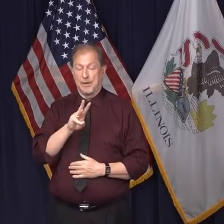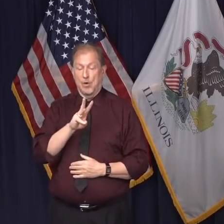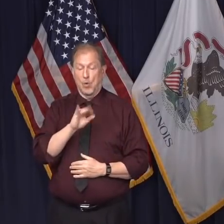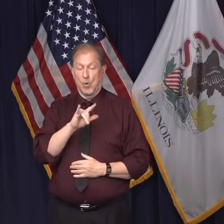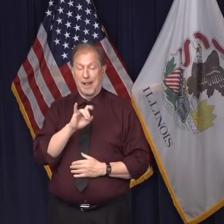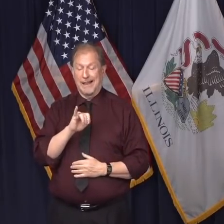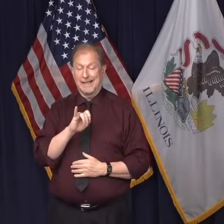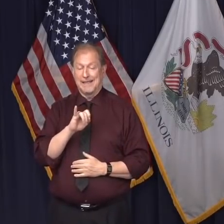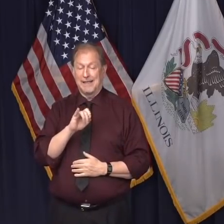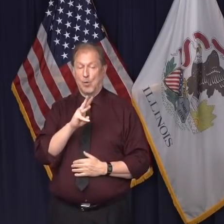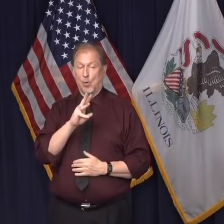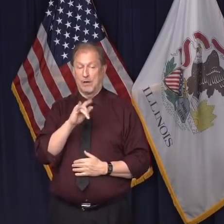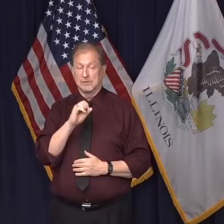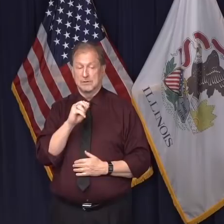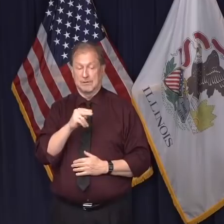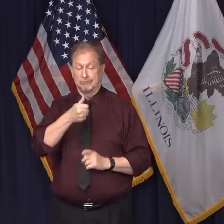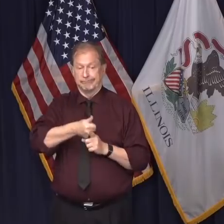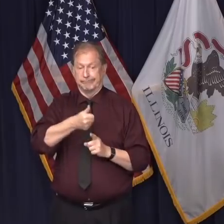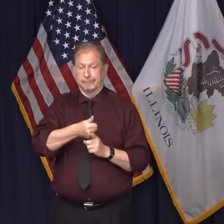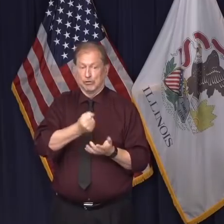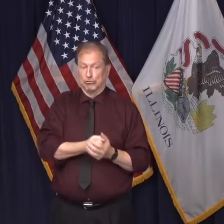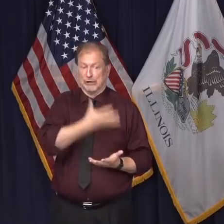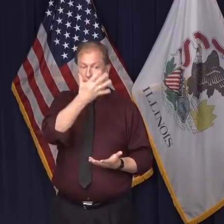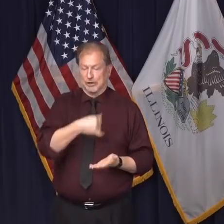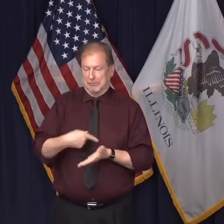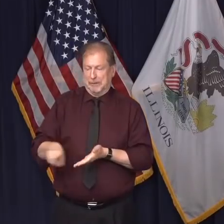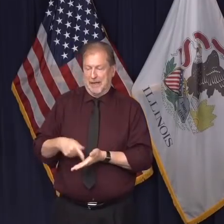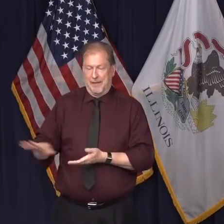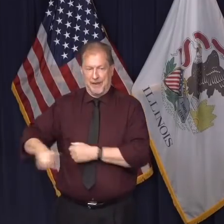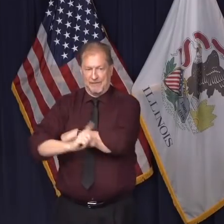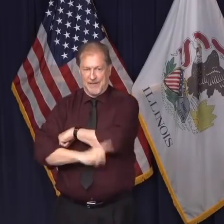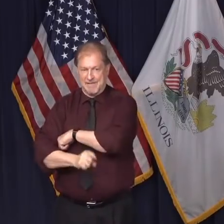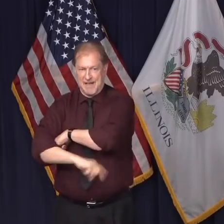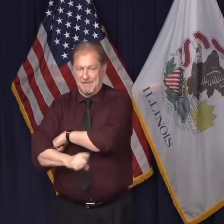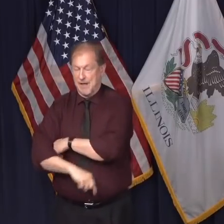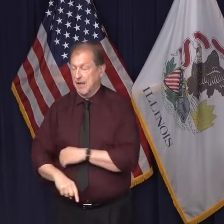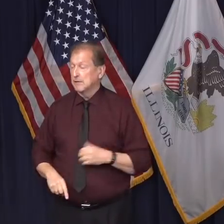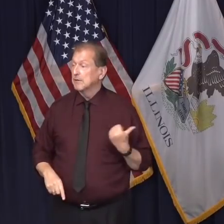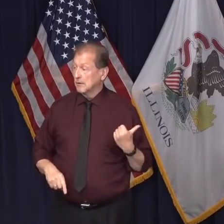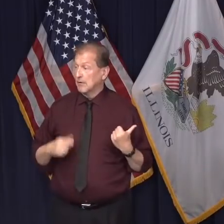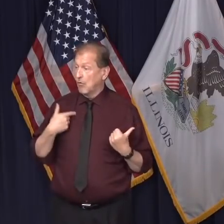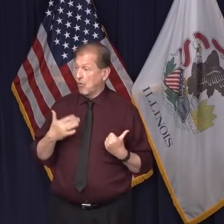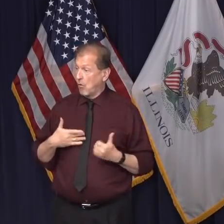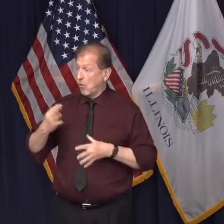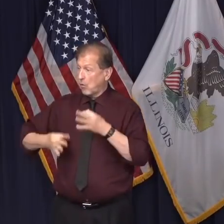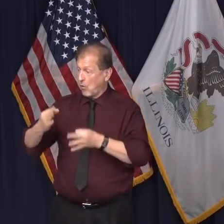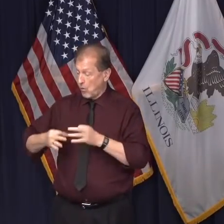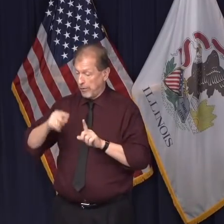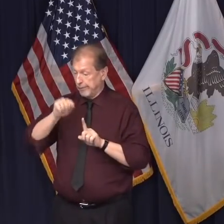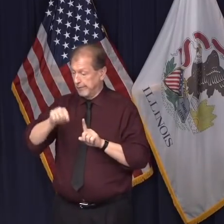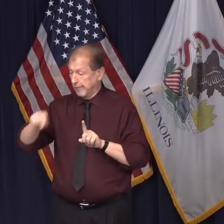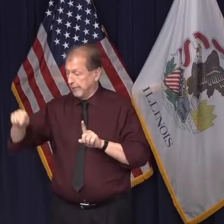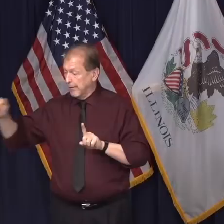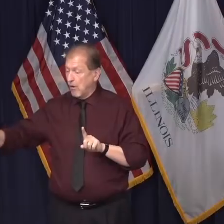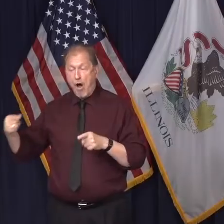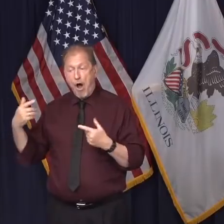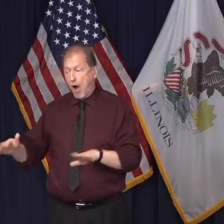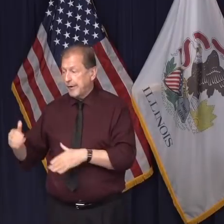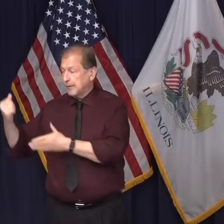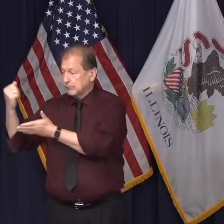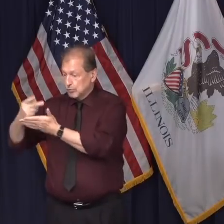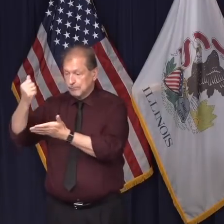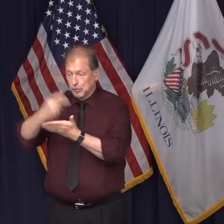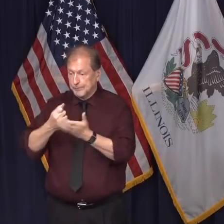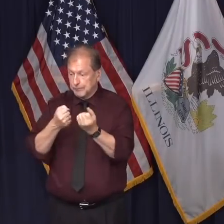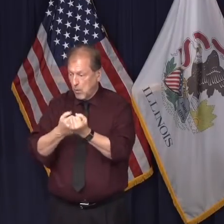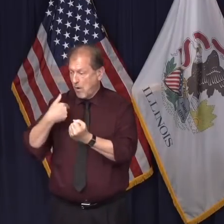fines? Well, multiple federal judges have reviewed and upheld the approach that we've taken with our